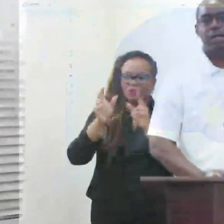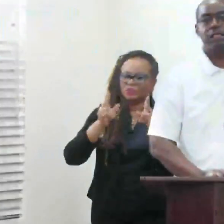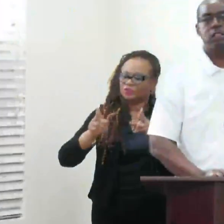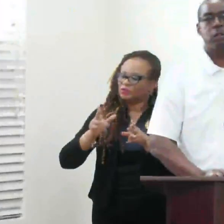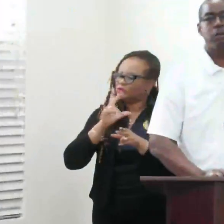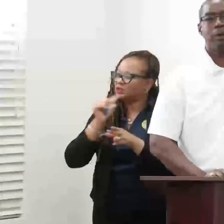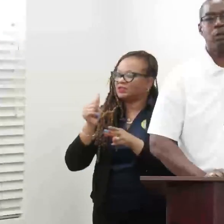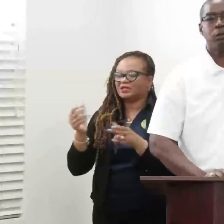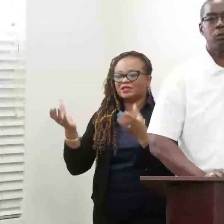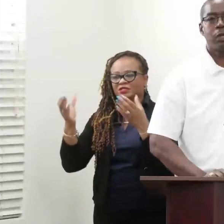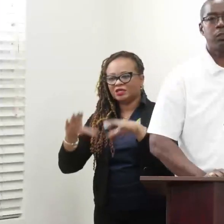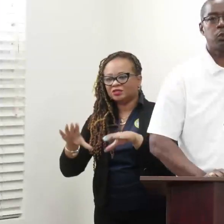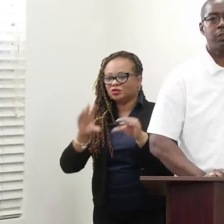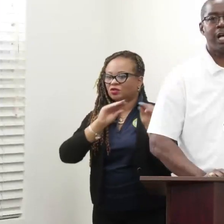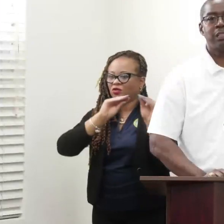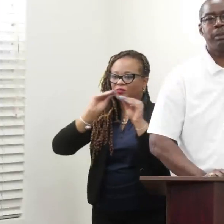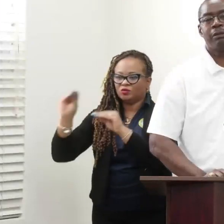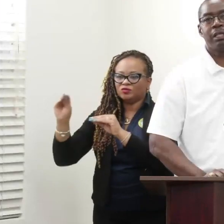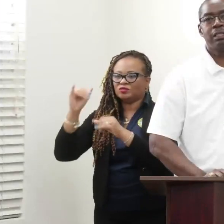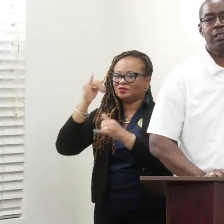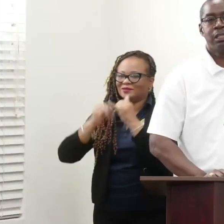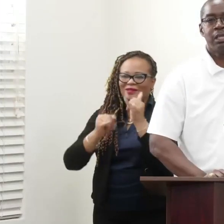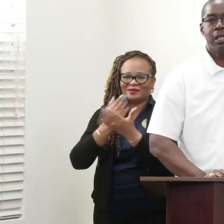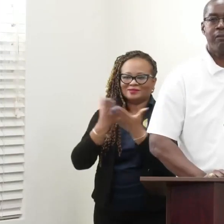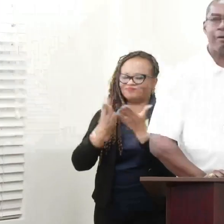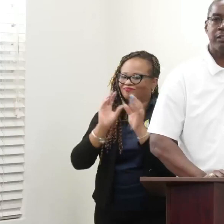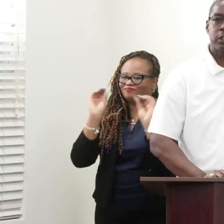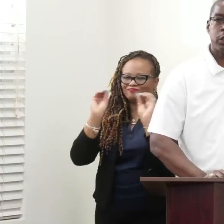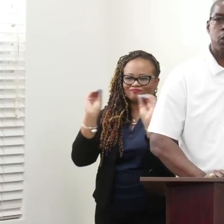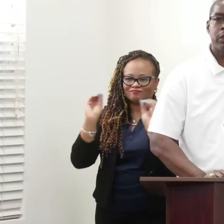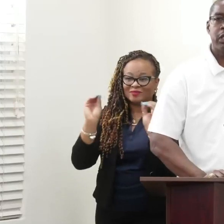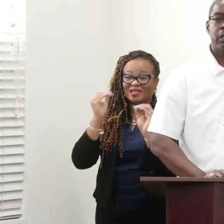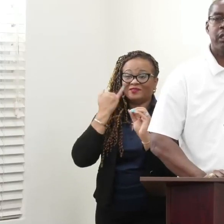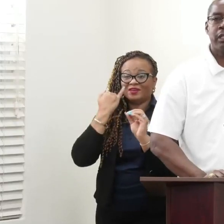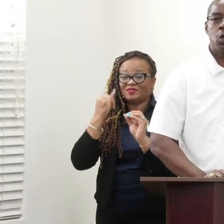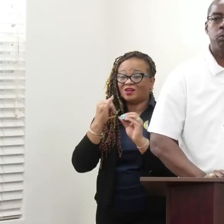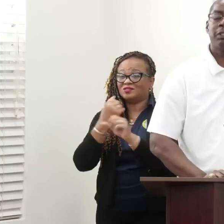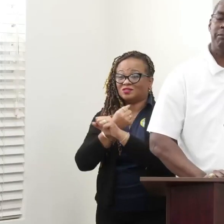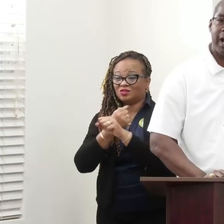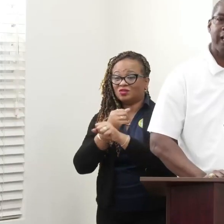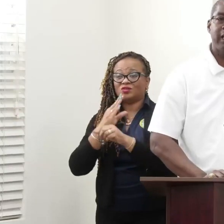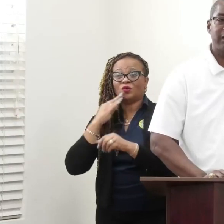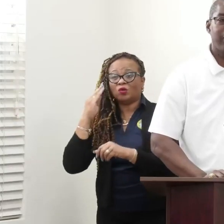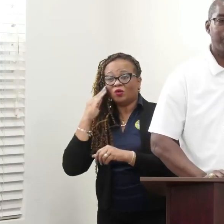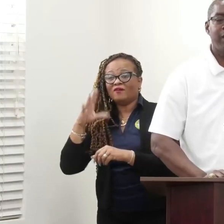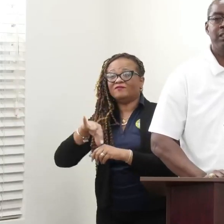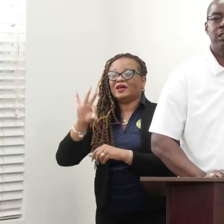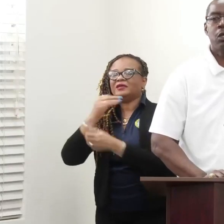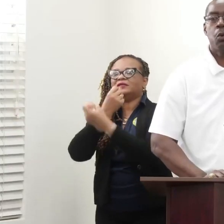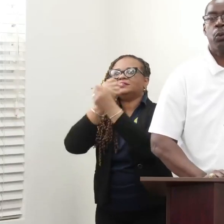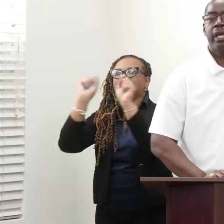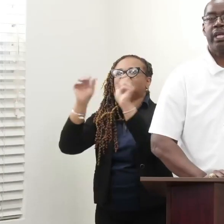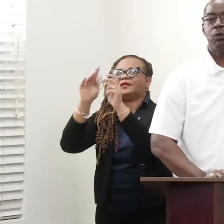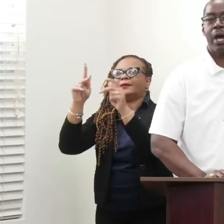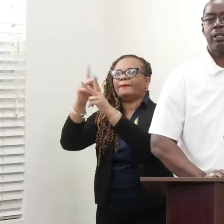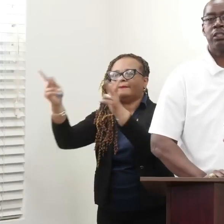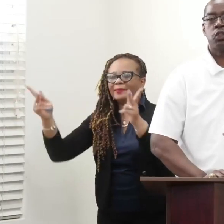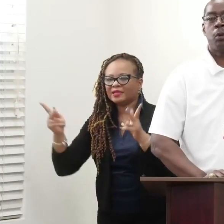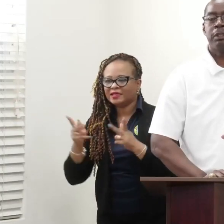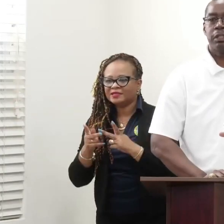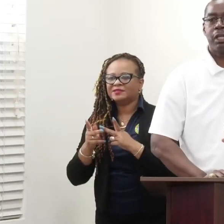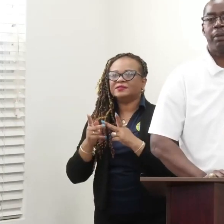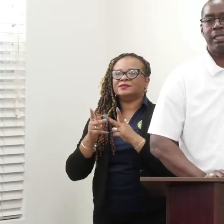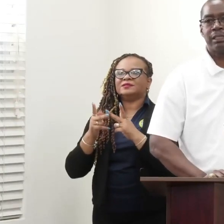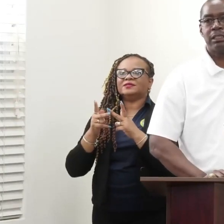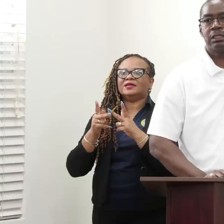take chances to move about, trying to do those last bit of things. If they haven't secured their homes, find a safe place where they can weather the